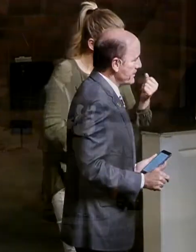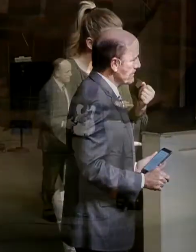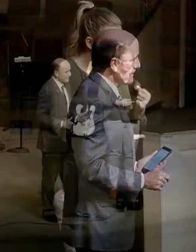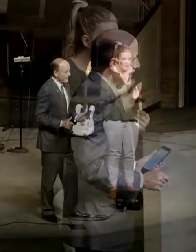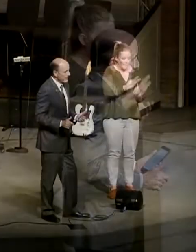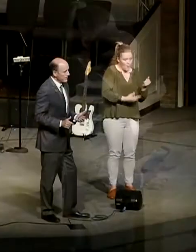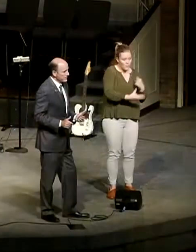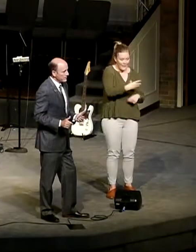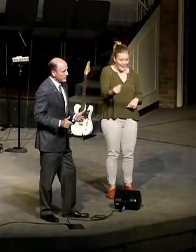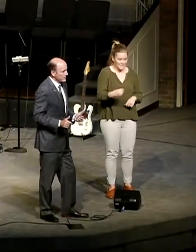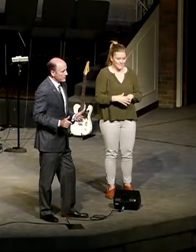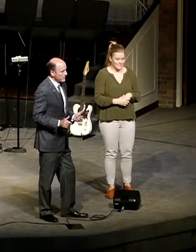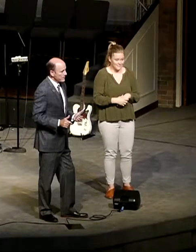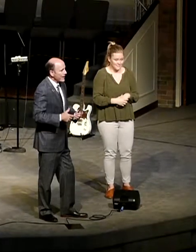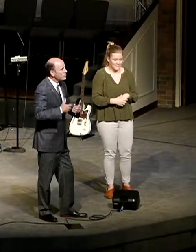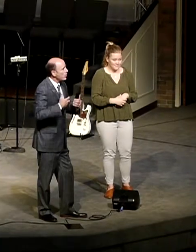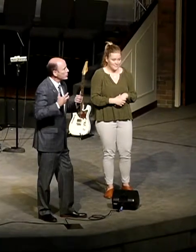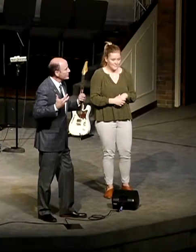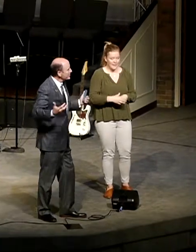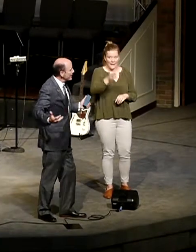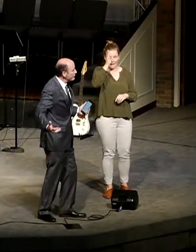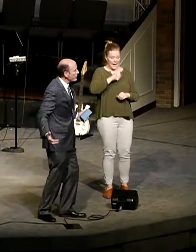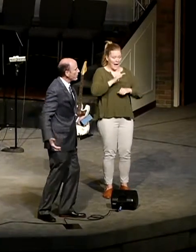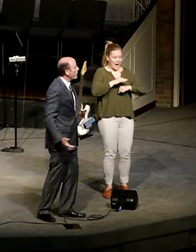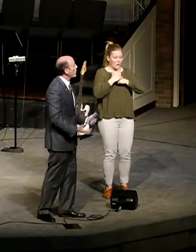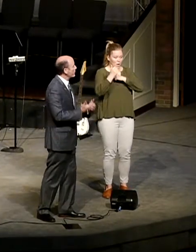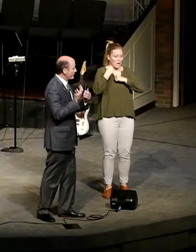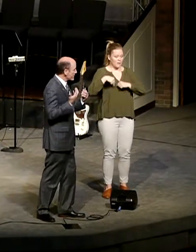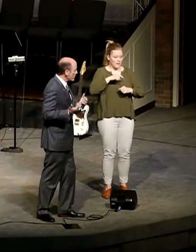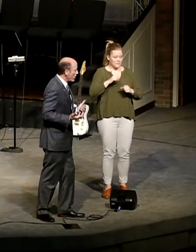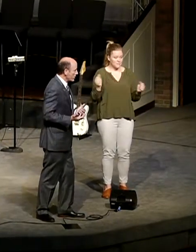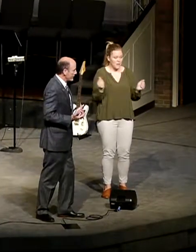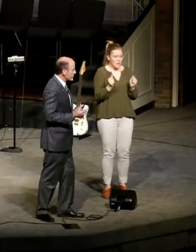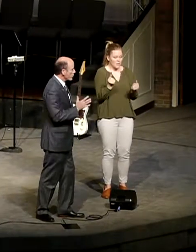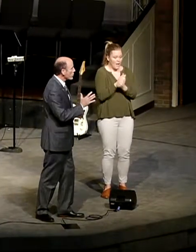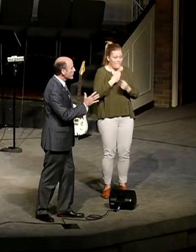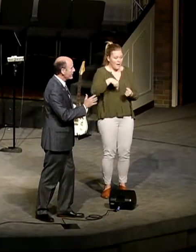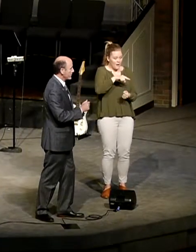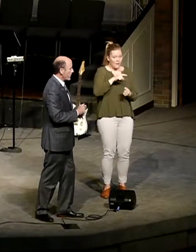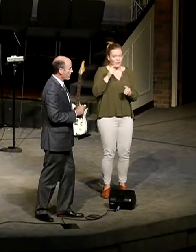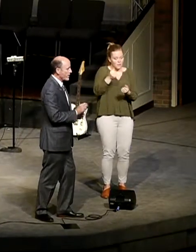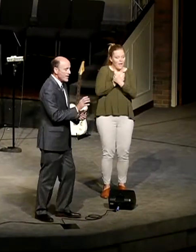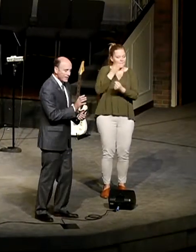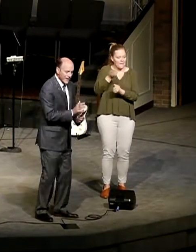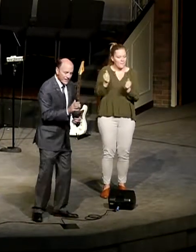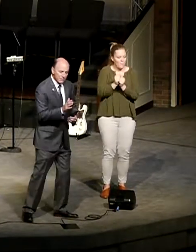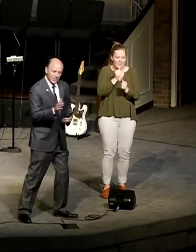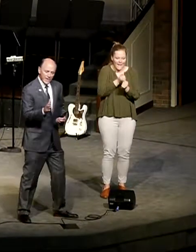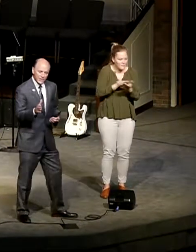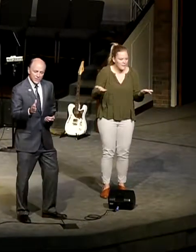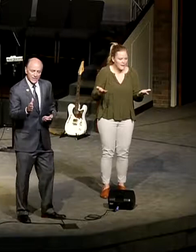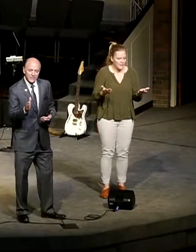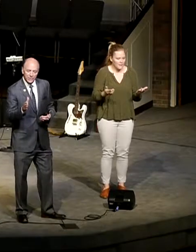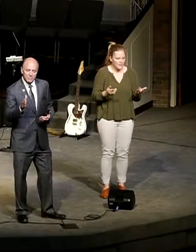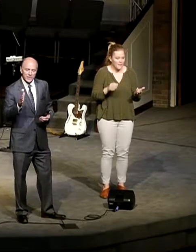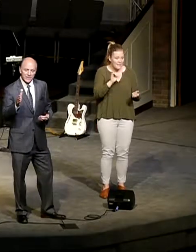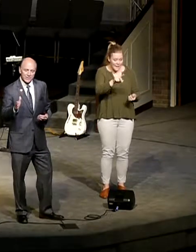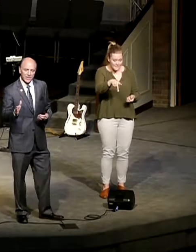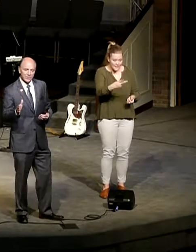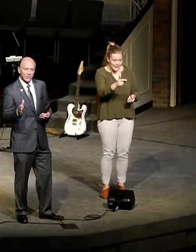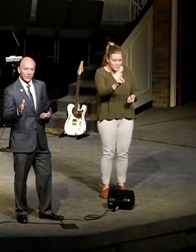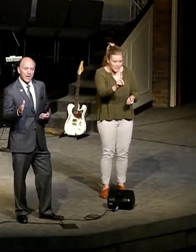and. God called us to love him with all of this, all of it. So work even harder. Let that PhD literally